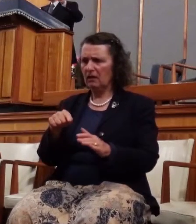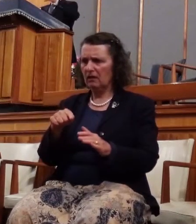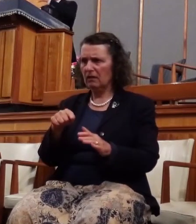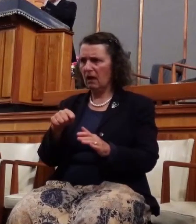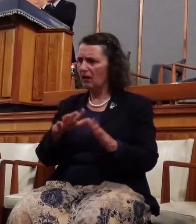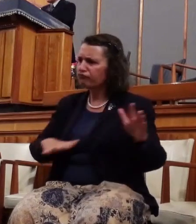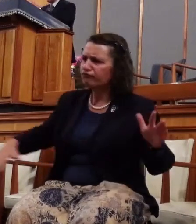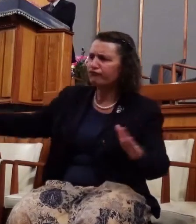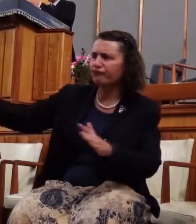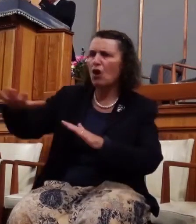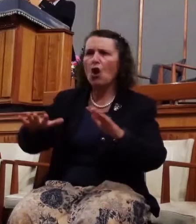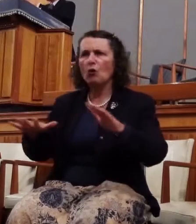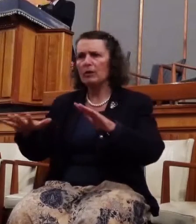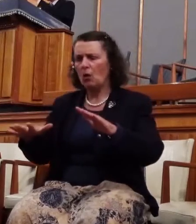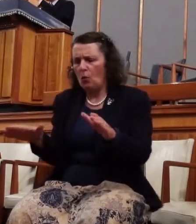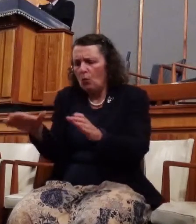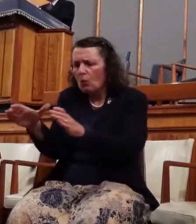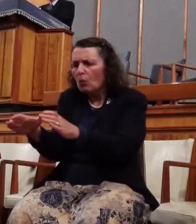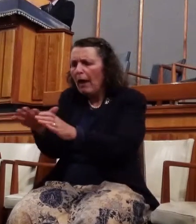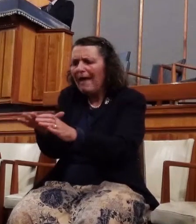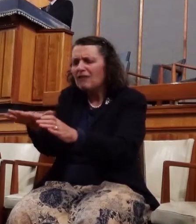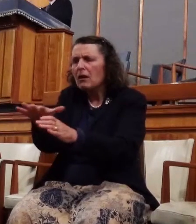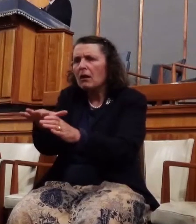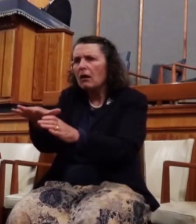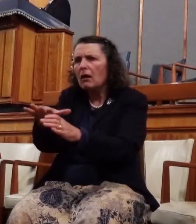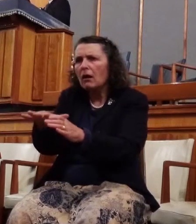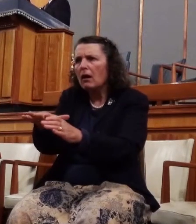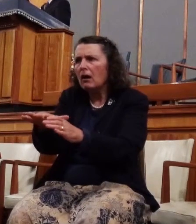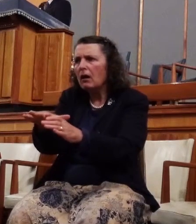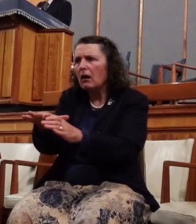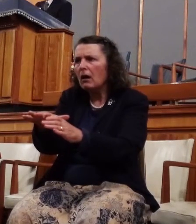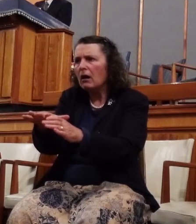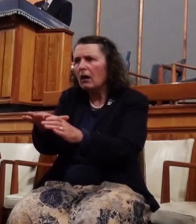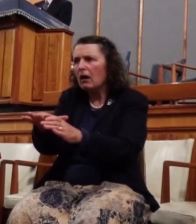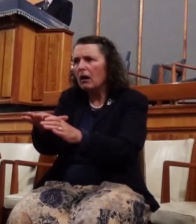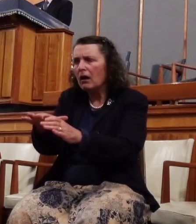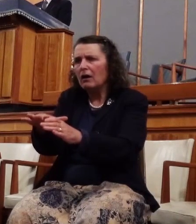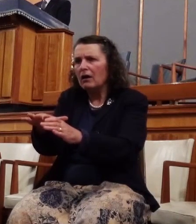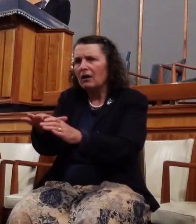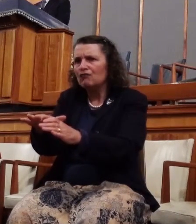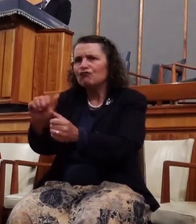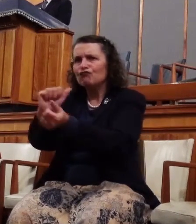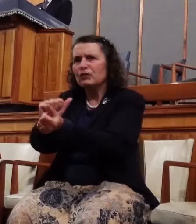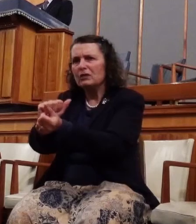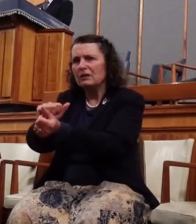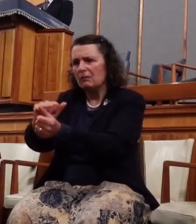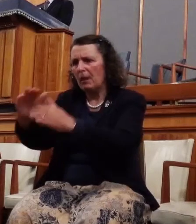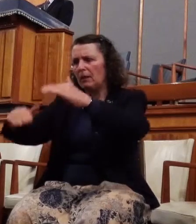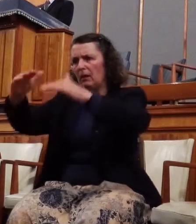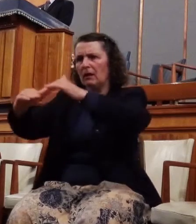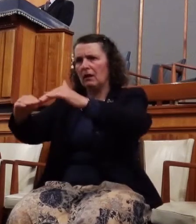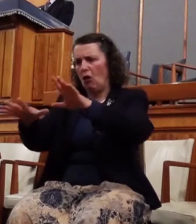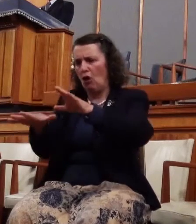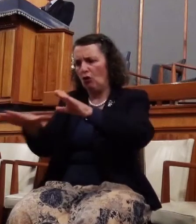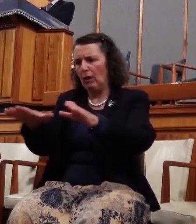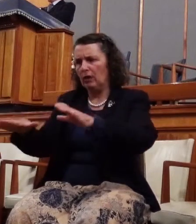a local, it was localized in a specific place. It was the intervention of God that there was that